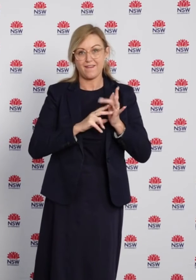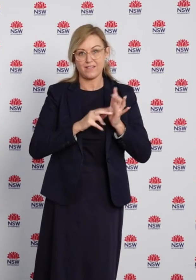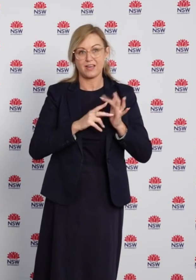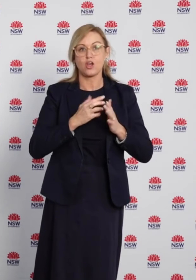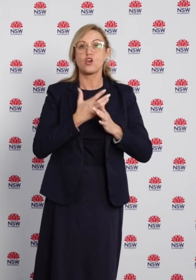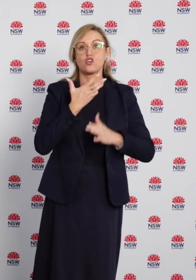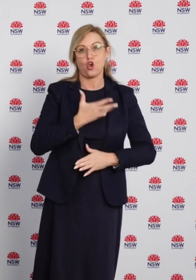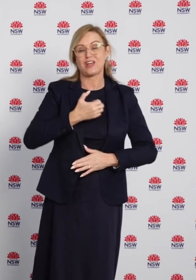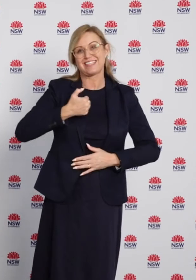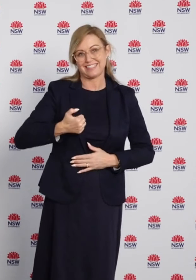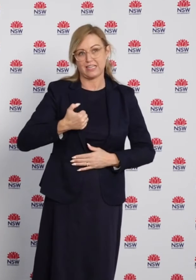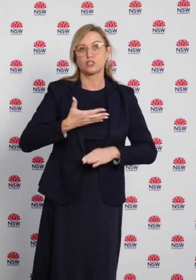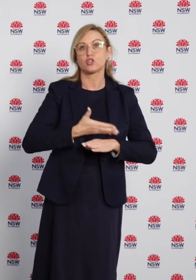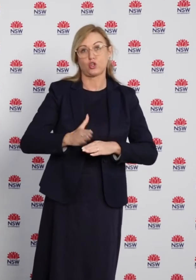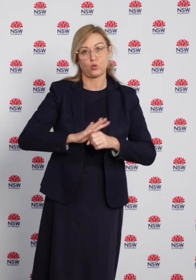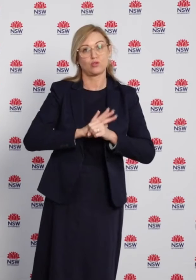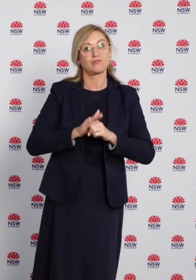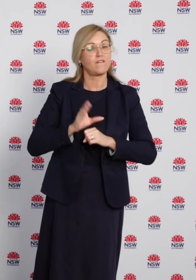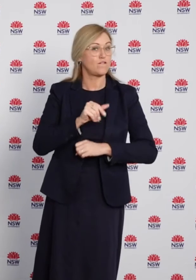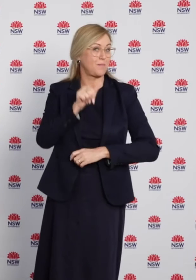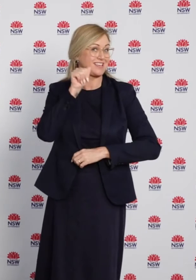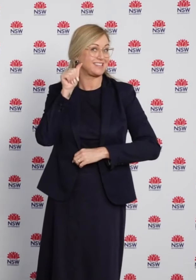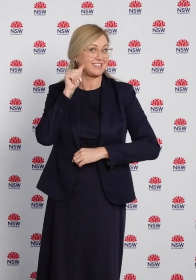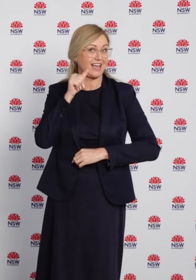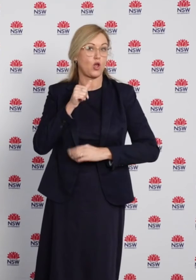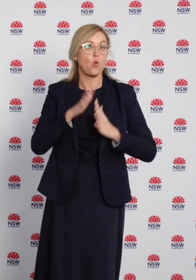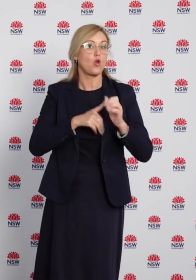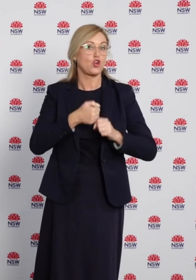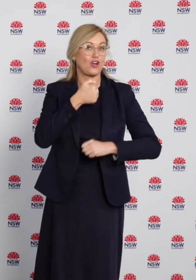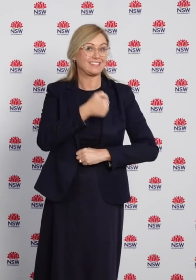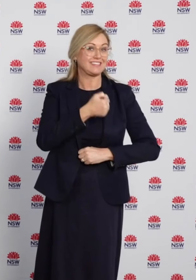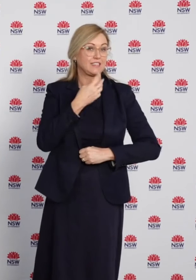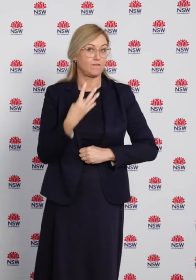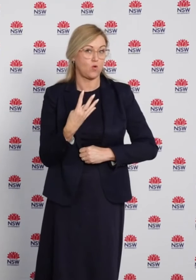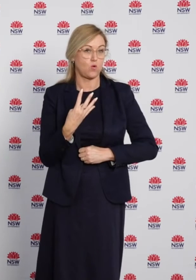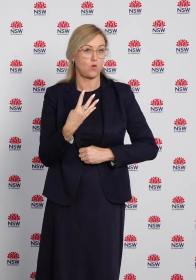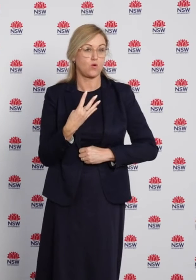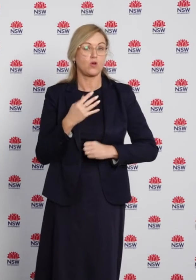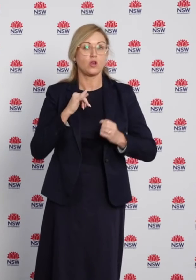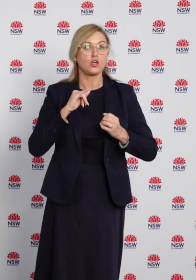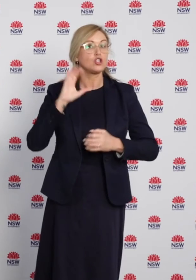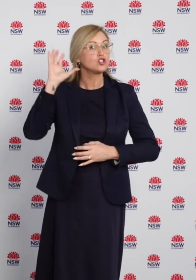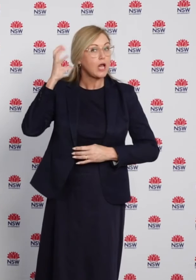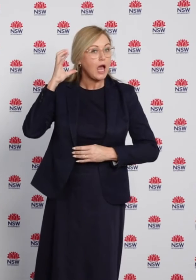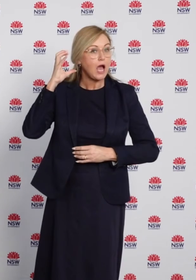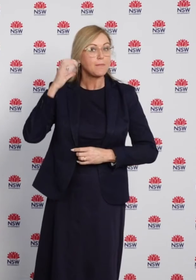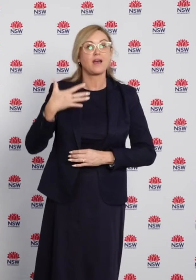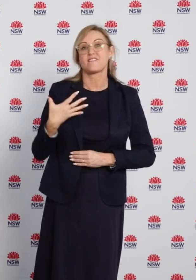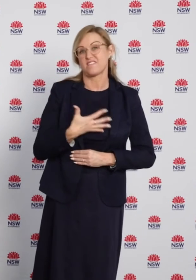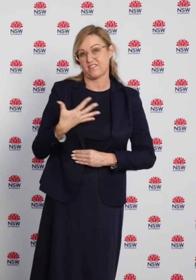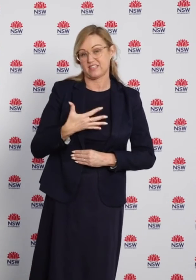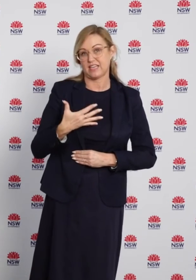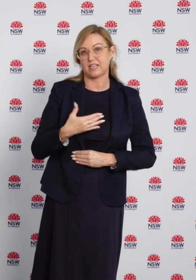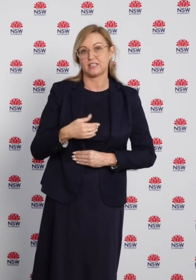reported to 8 o'clock last night, including 64 in Wollongong LGA, 15 in the Shellharbour LGA